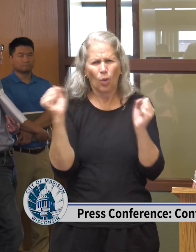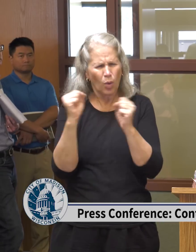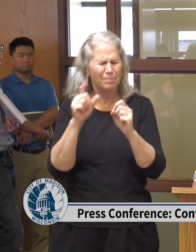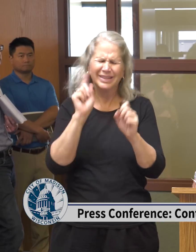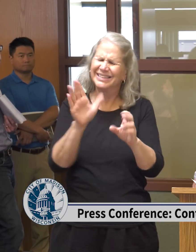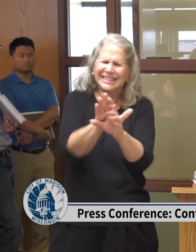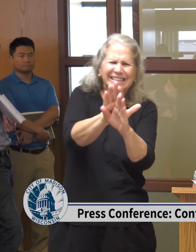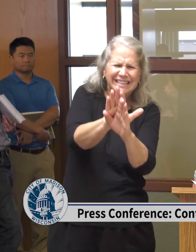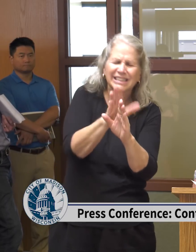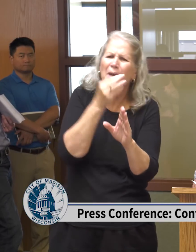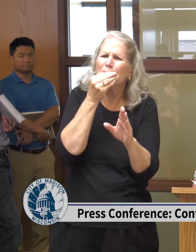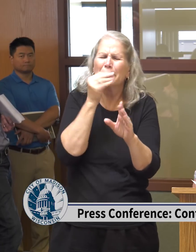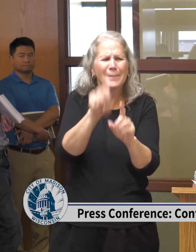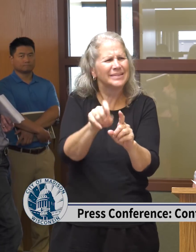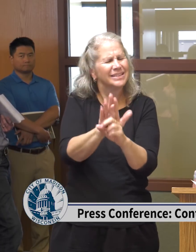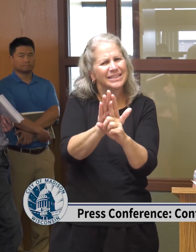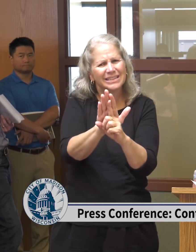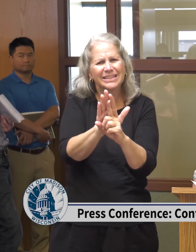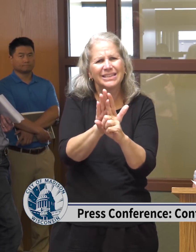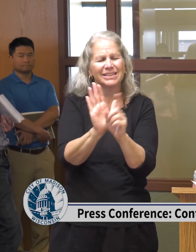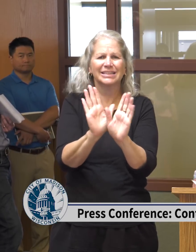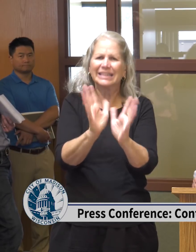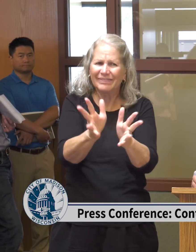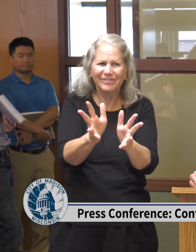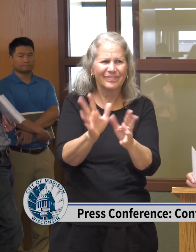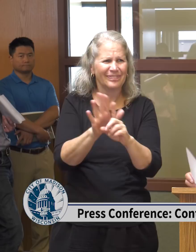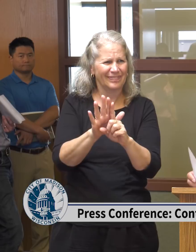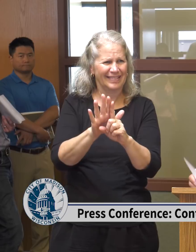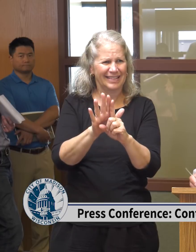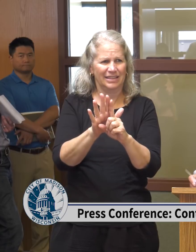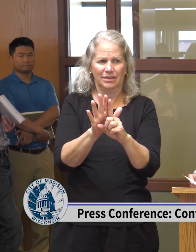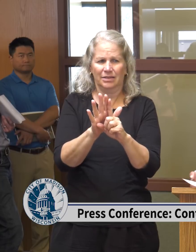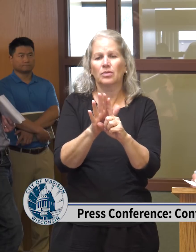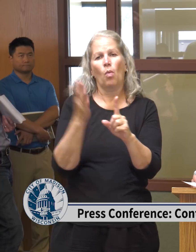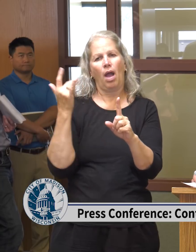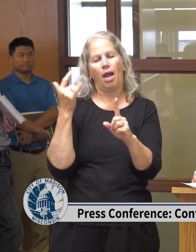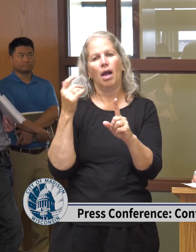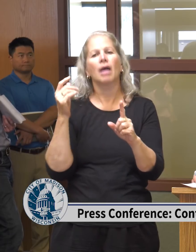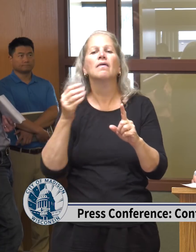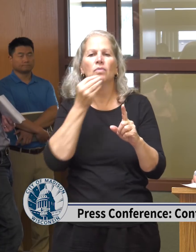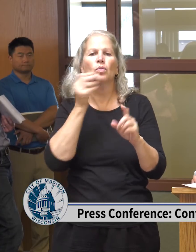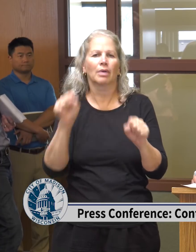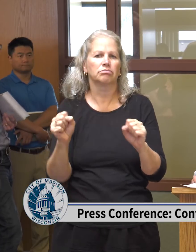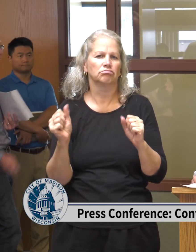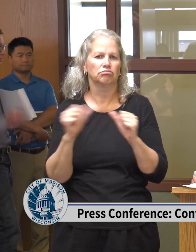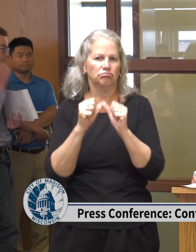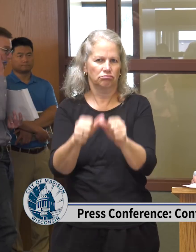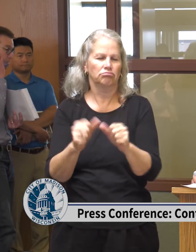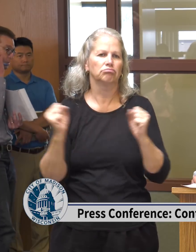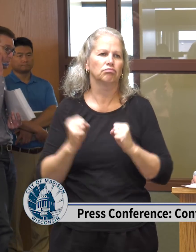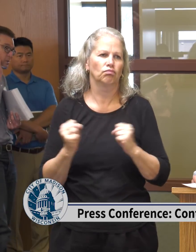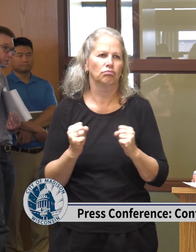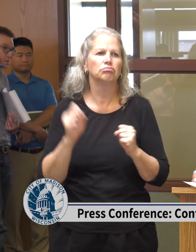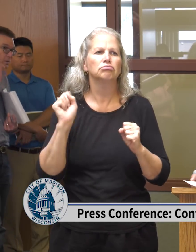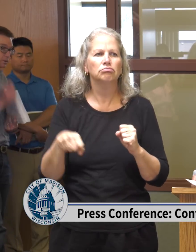period of time, and make sure your cell phones are regularly